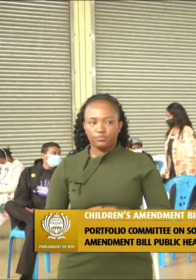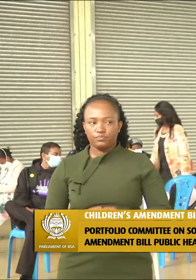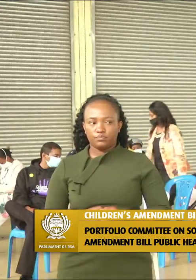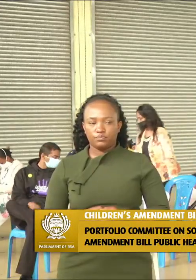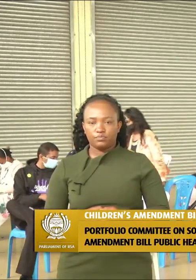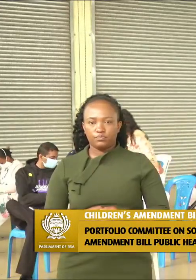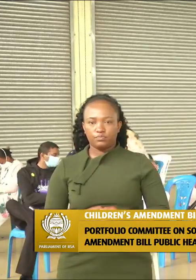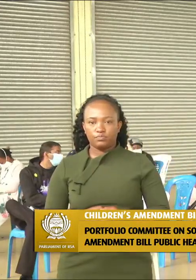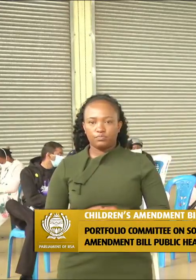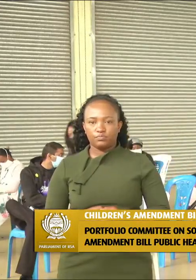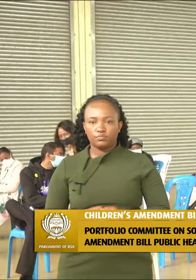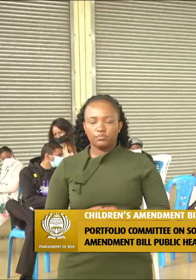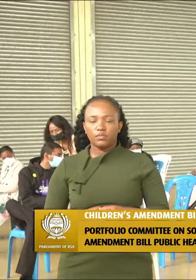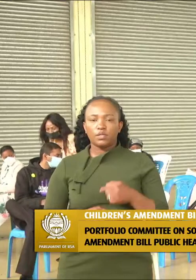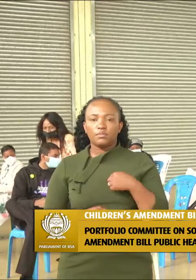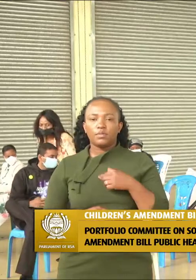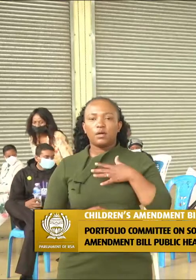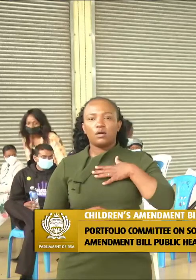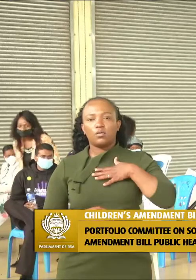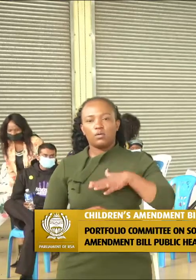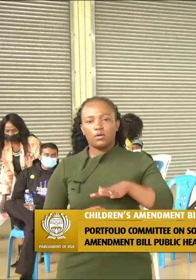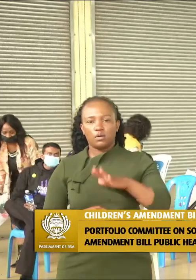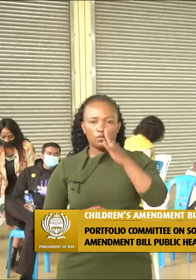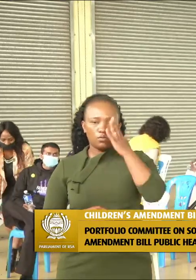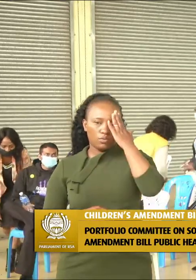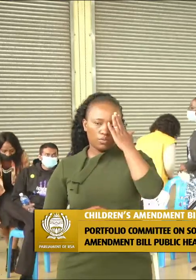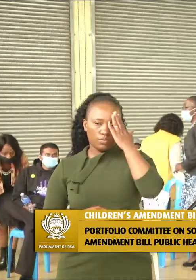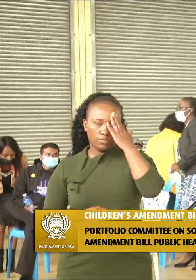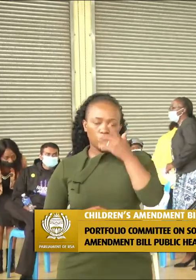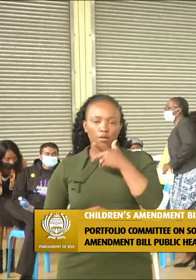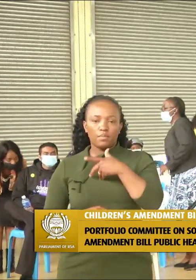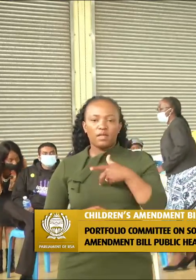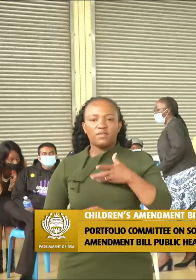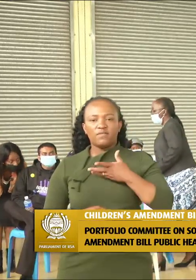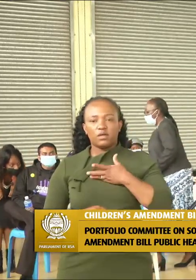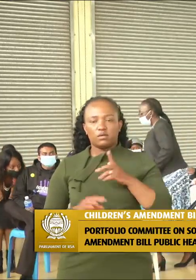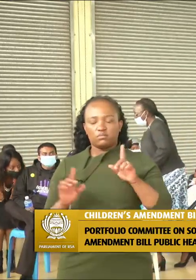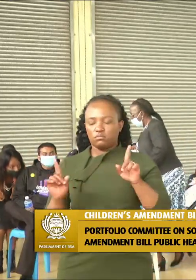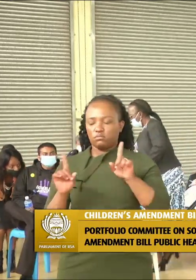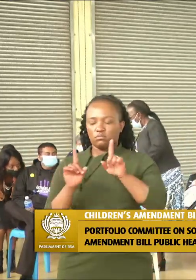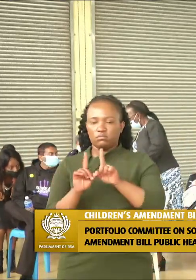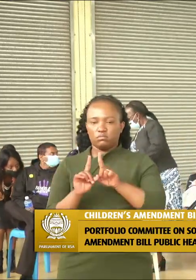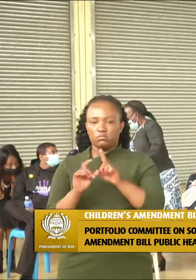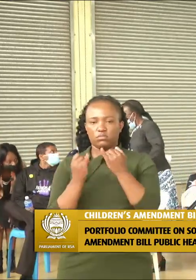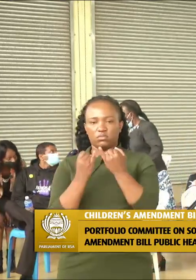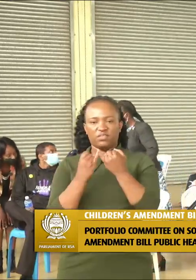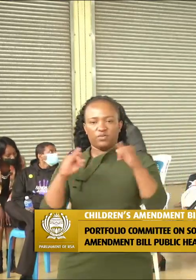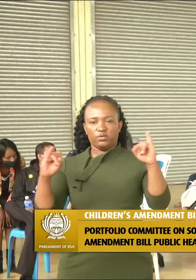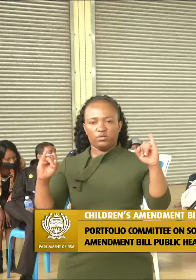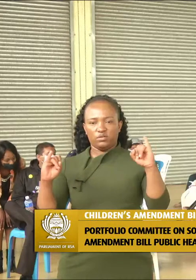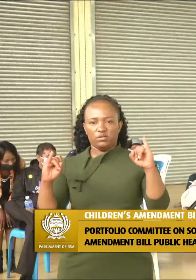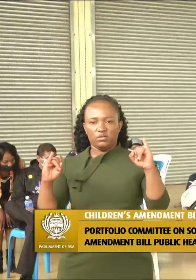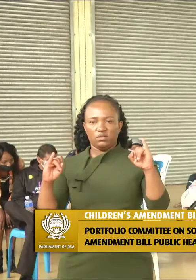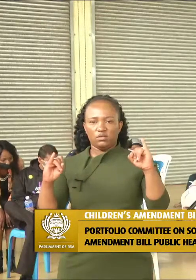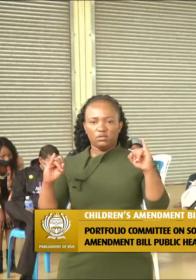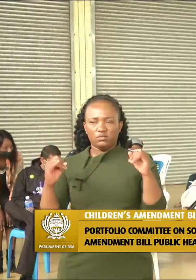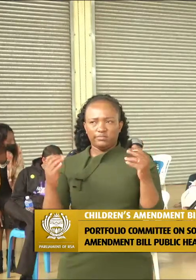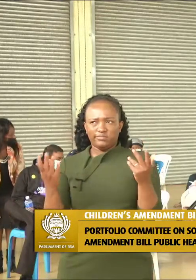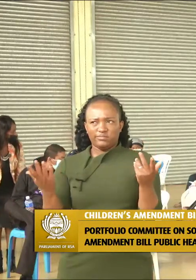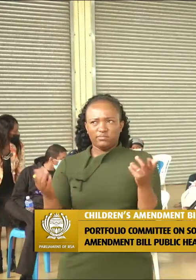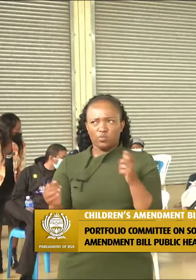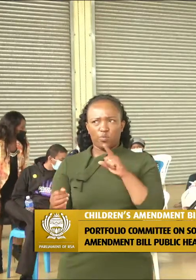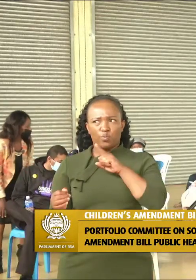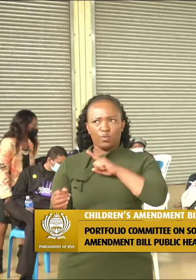I want to know, when two parents get divorced, why is